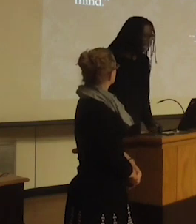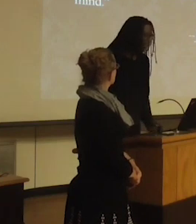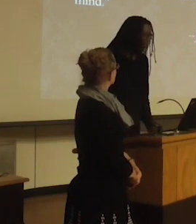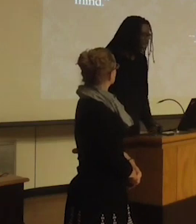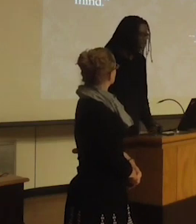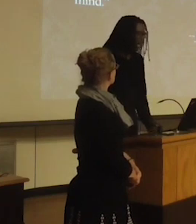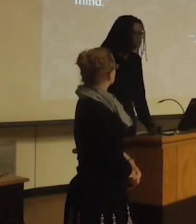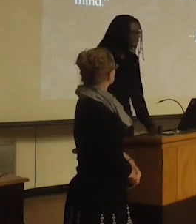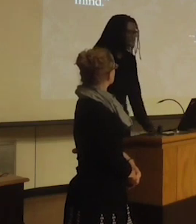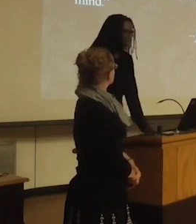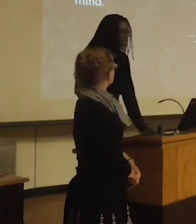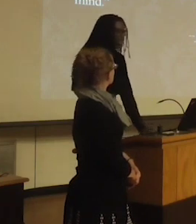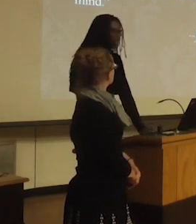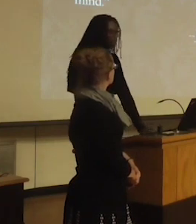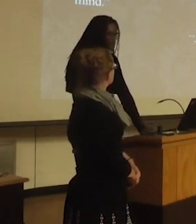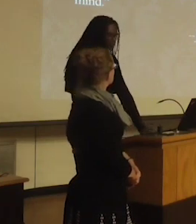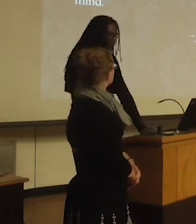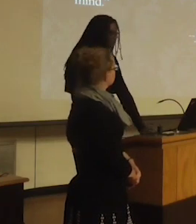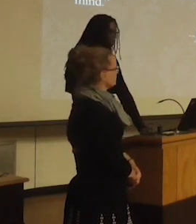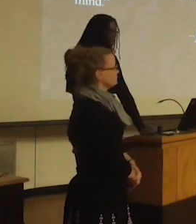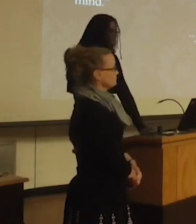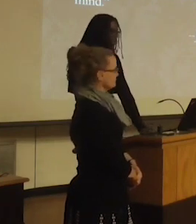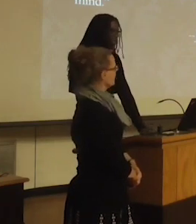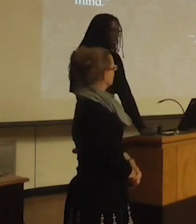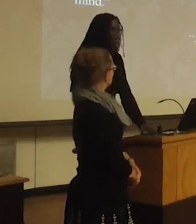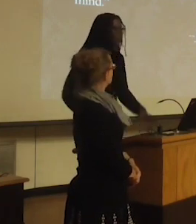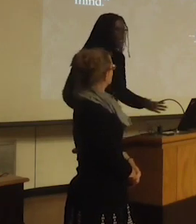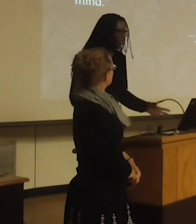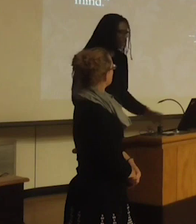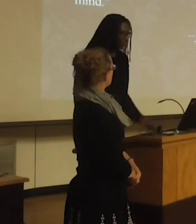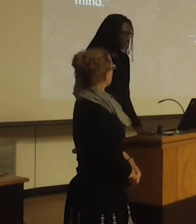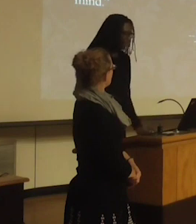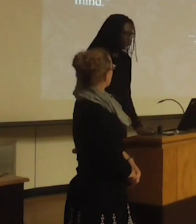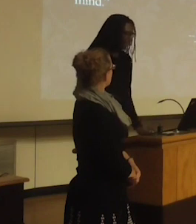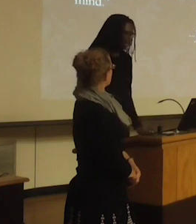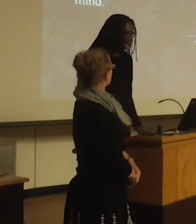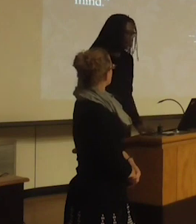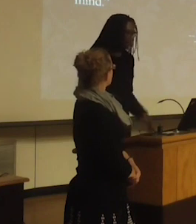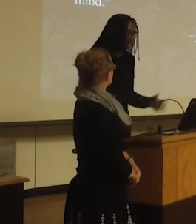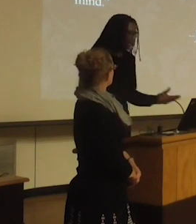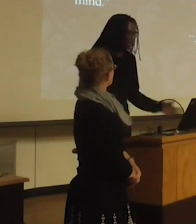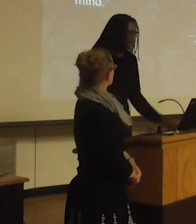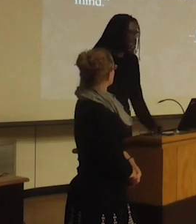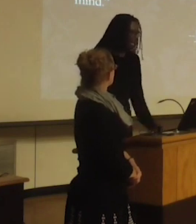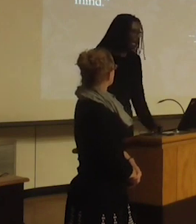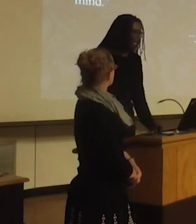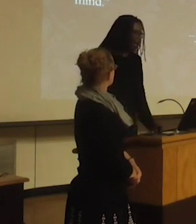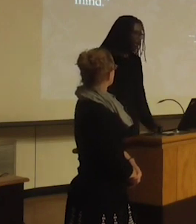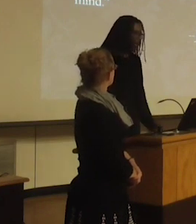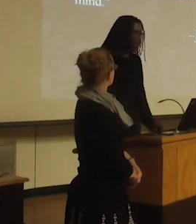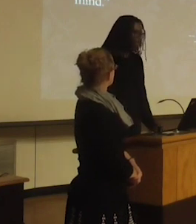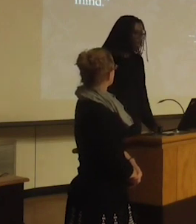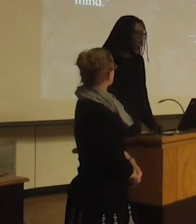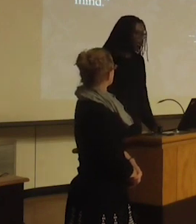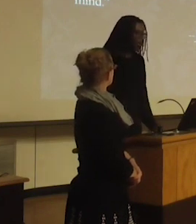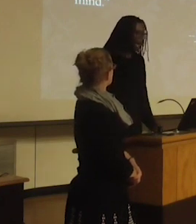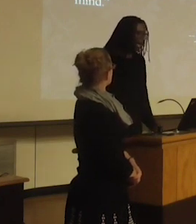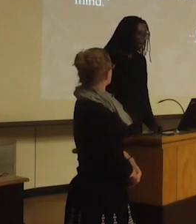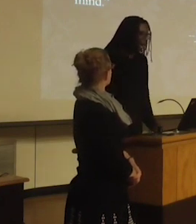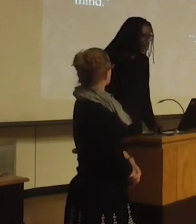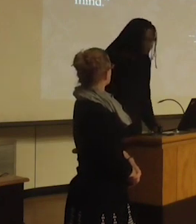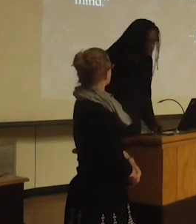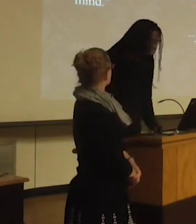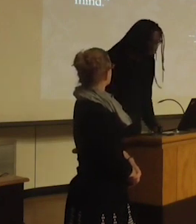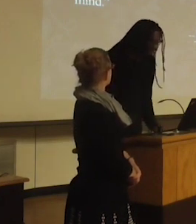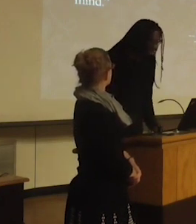knows no more than he does about any other phase of non-military or non-political history. The fictional level, in which the cowboy occupies a not quite respectable but